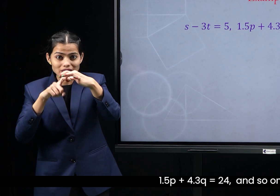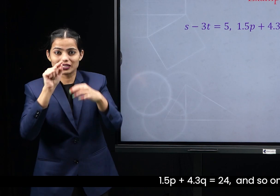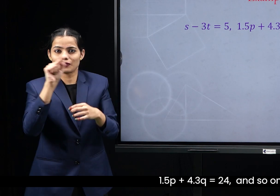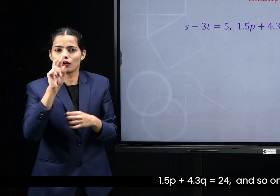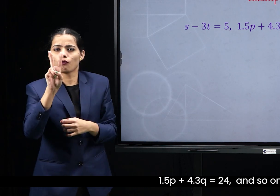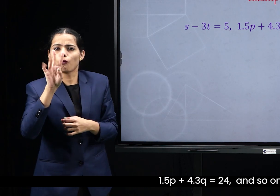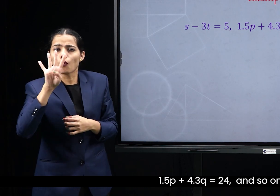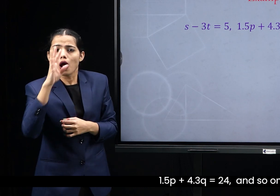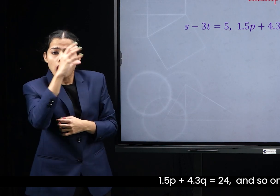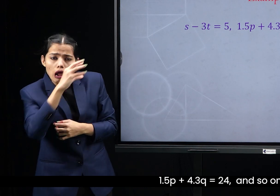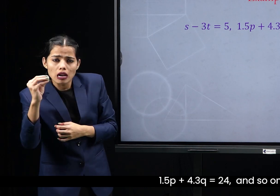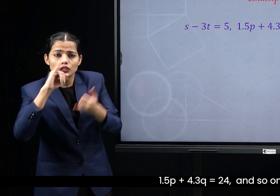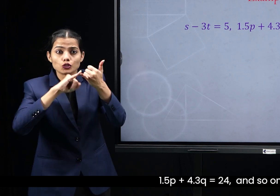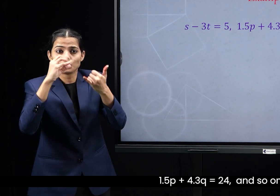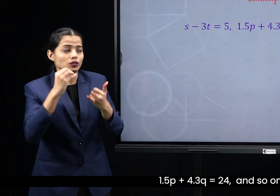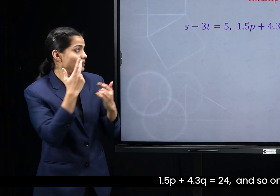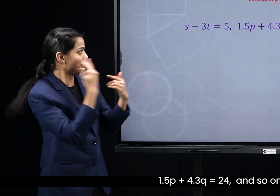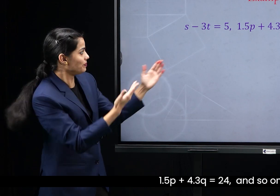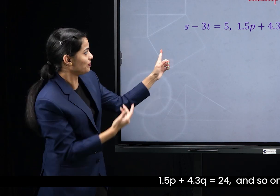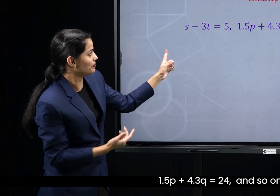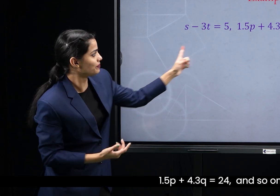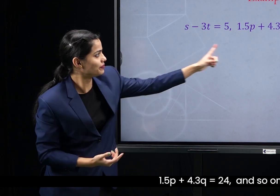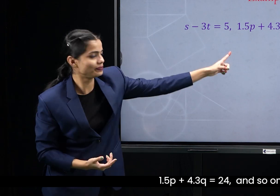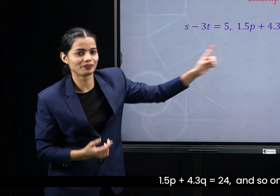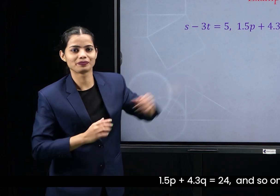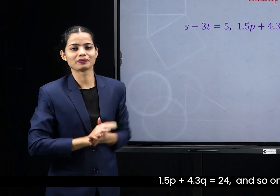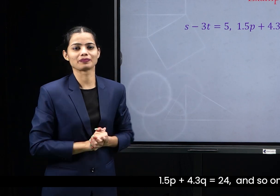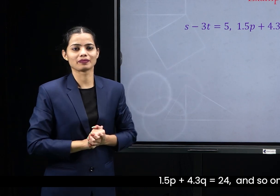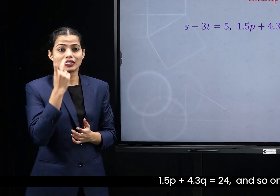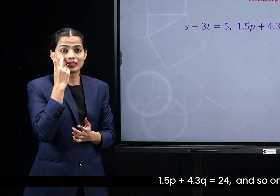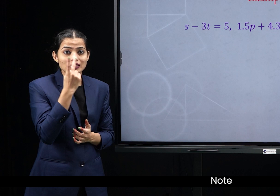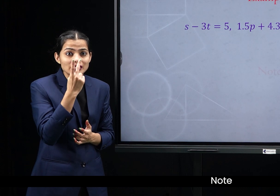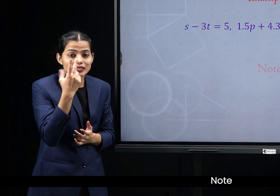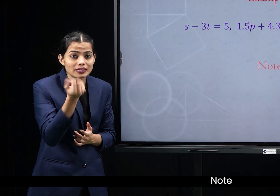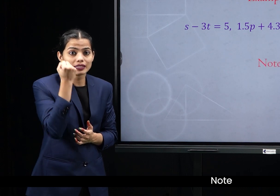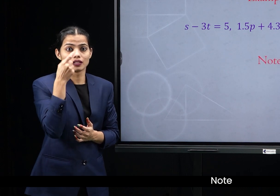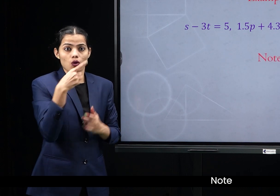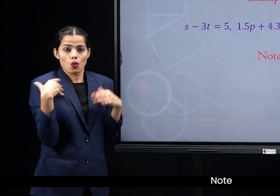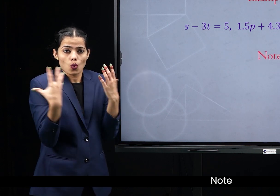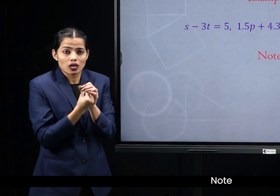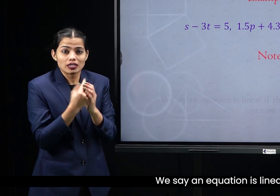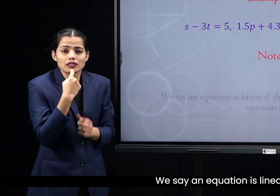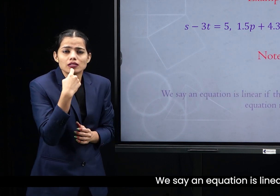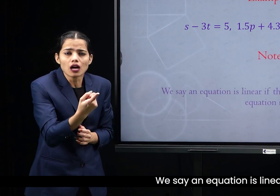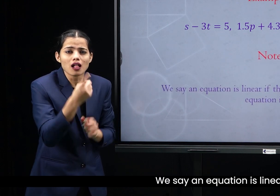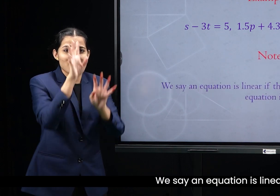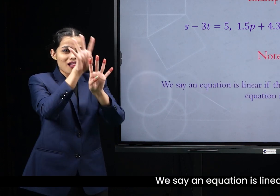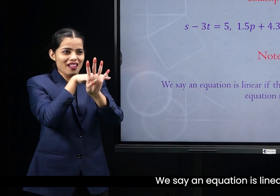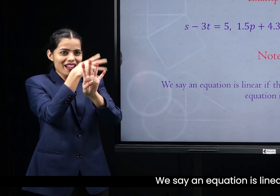q is equal to 24 and so on. Note, we say an equation